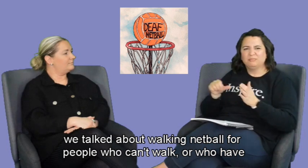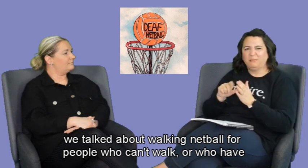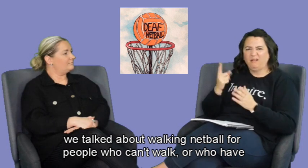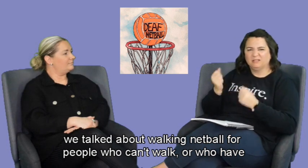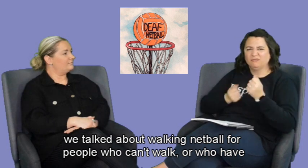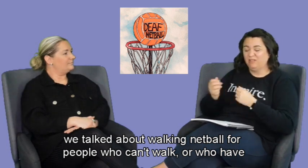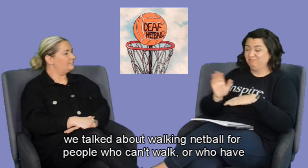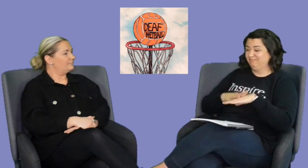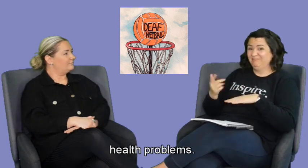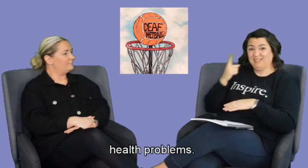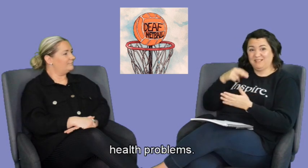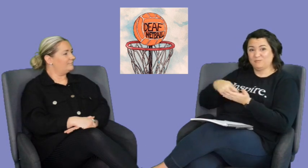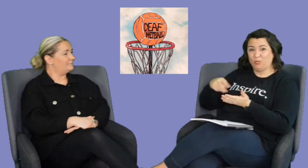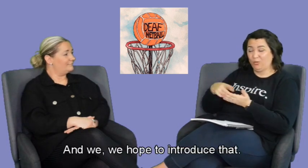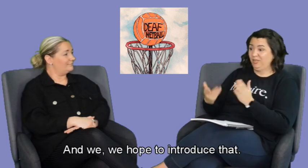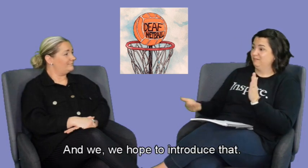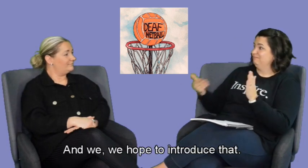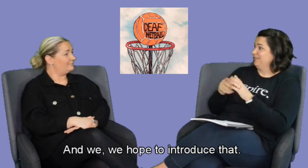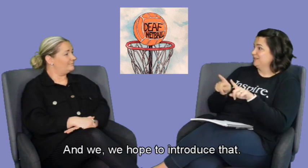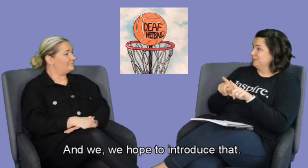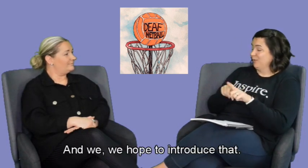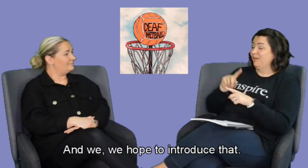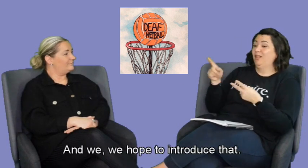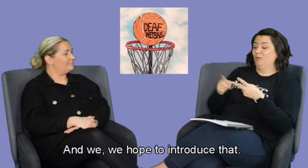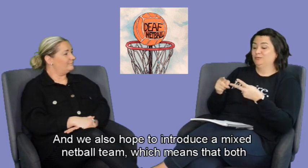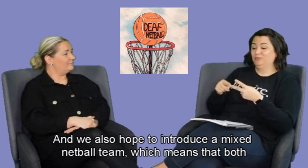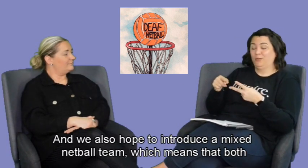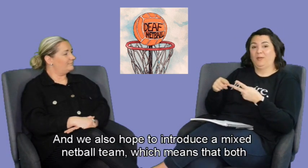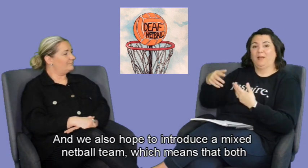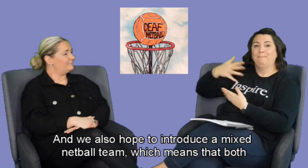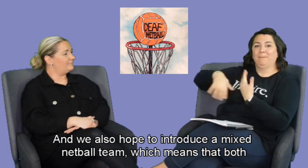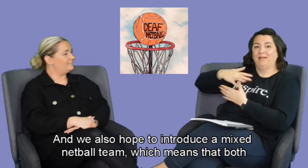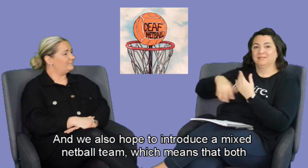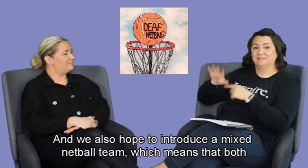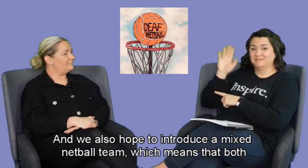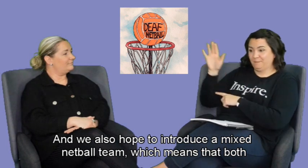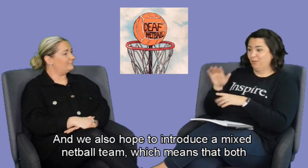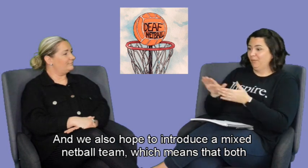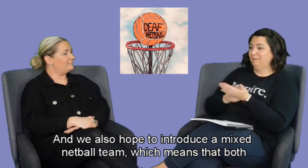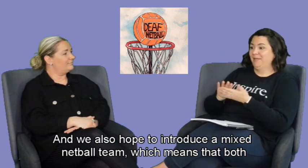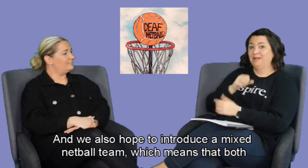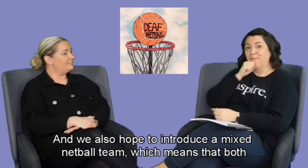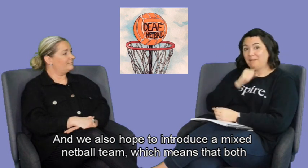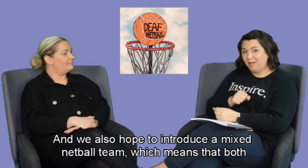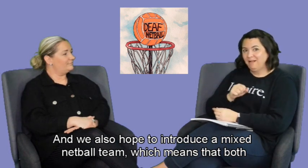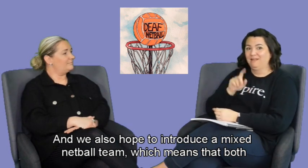or who have health problems. And we hope to introduce that. And we also hope to introduce a mixed netball team, which means